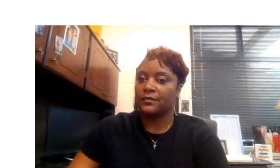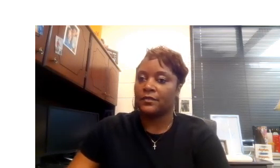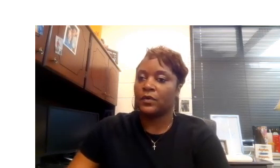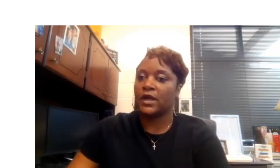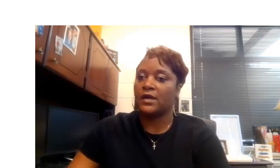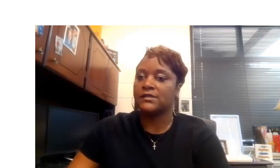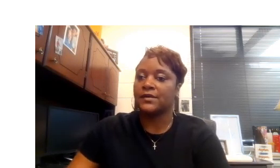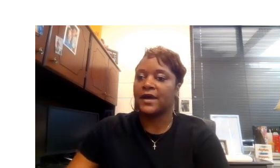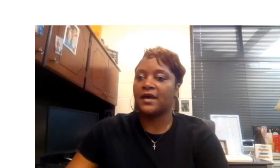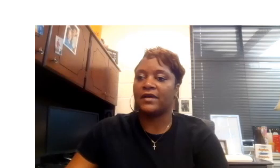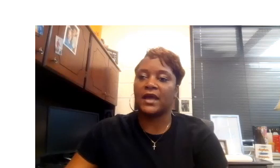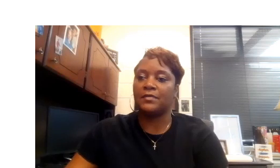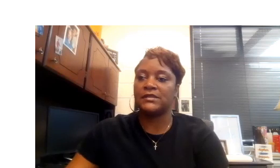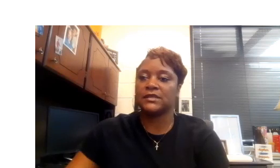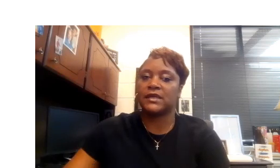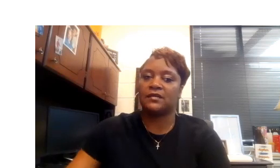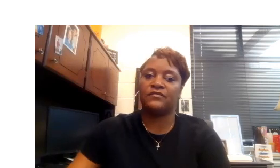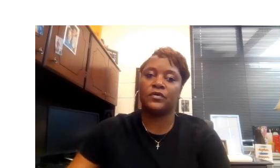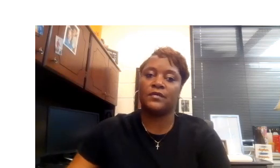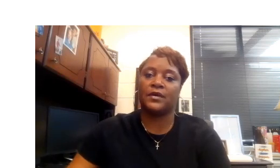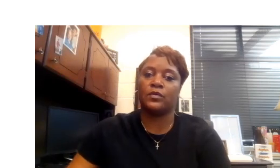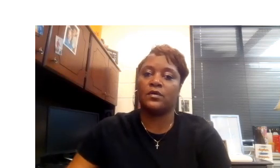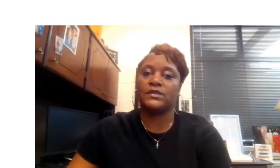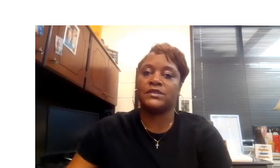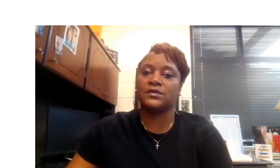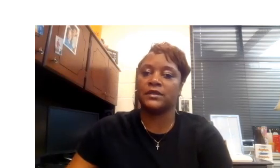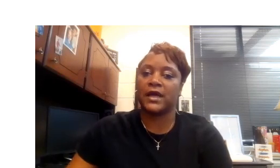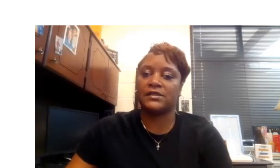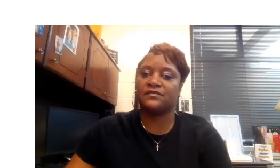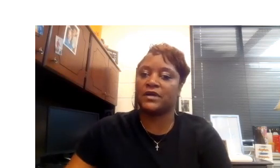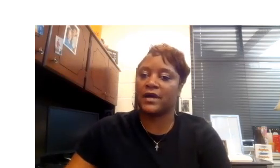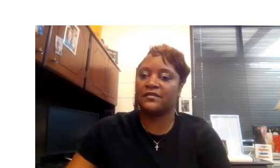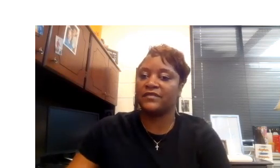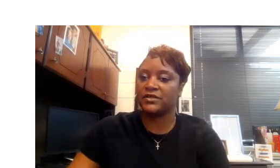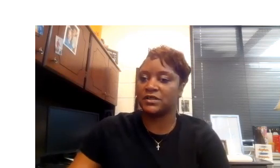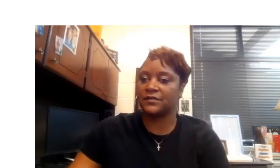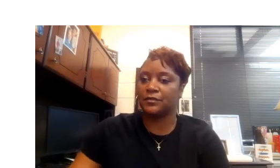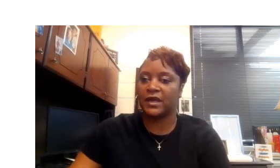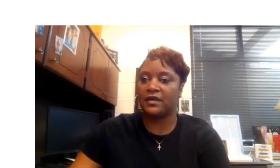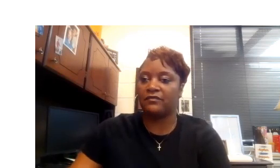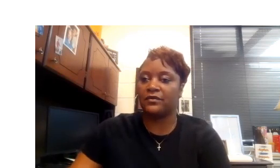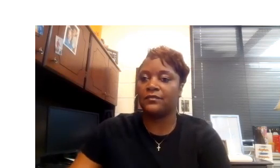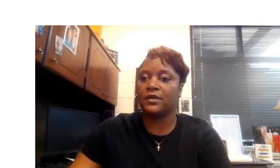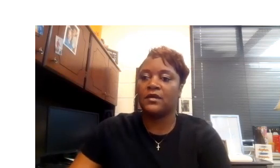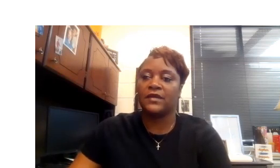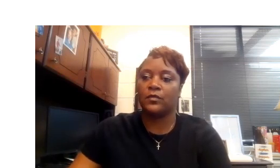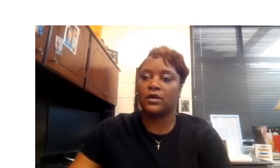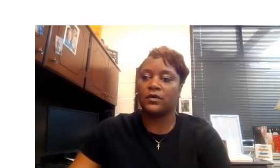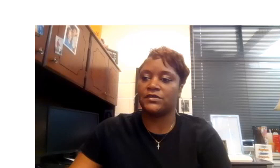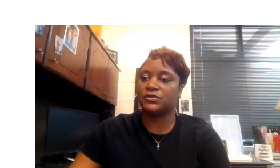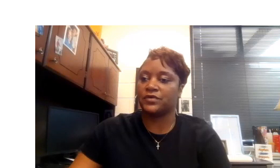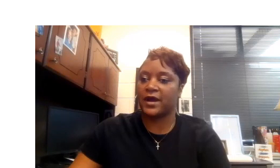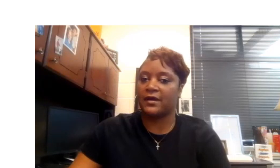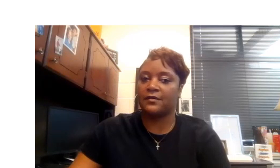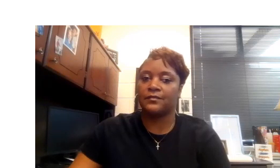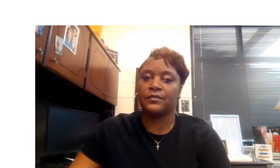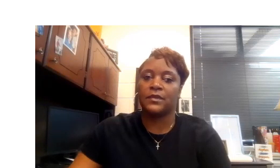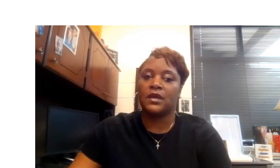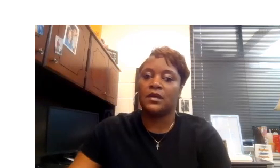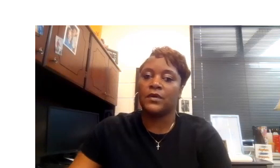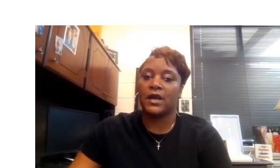working. We also have a ABC data form that we're going to utilize to figure out the function of their behavior that we're going to